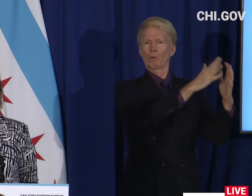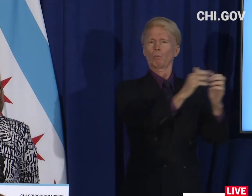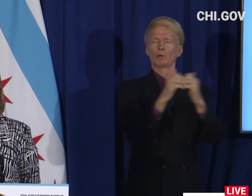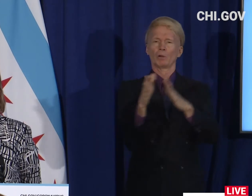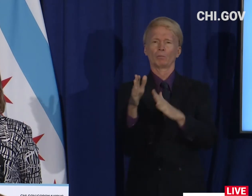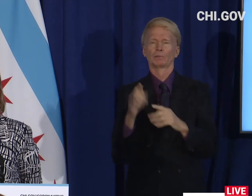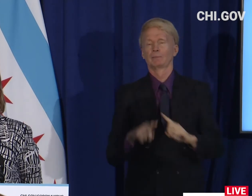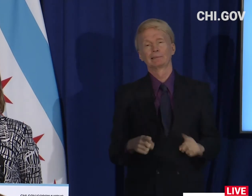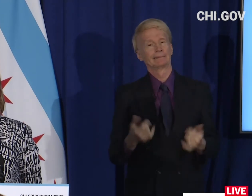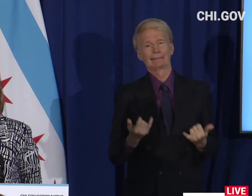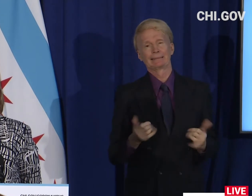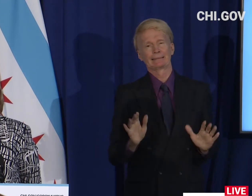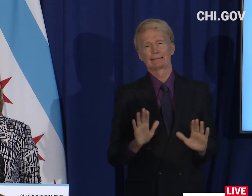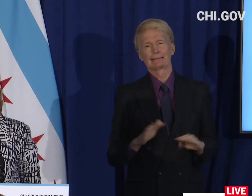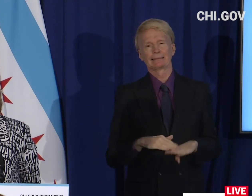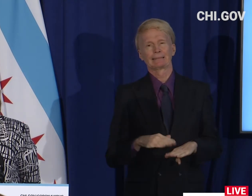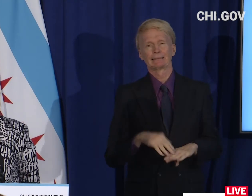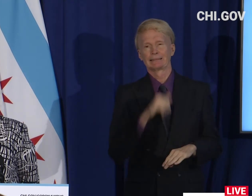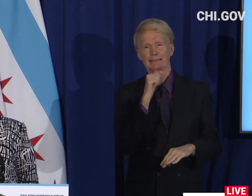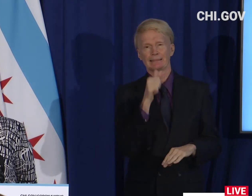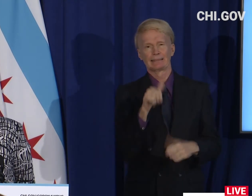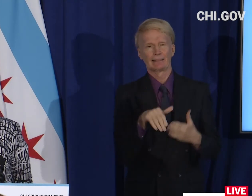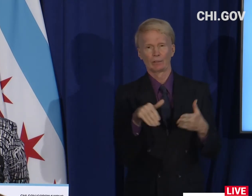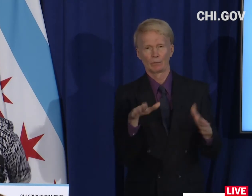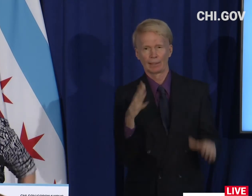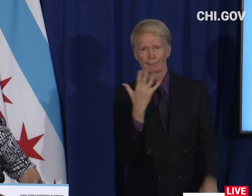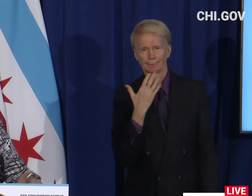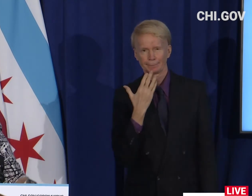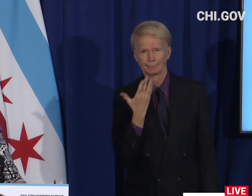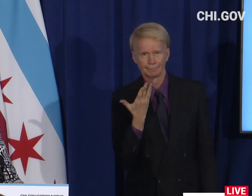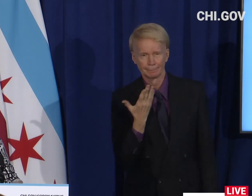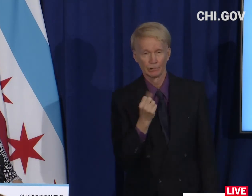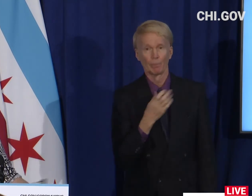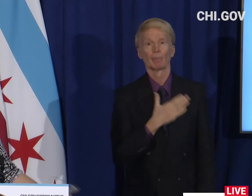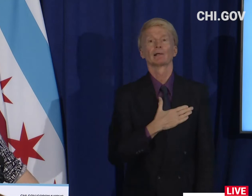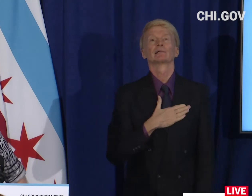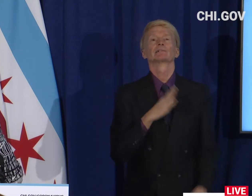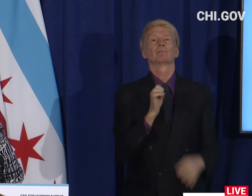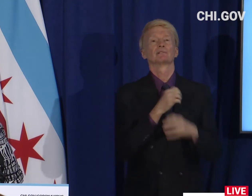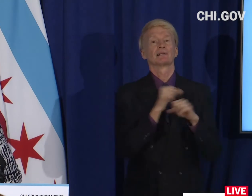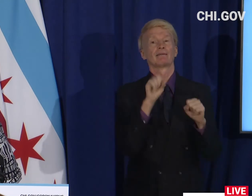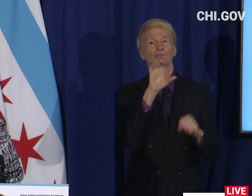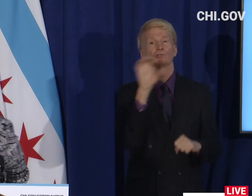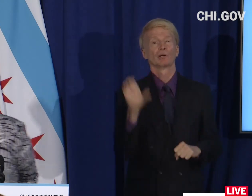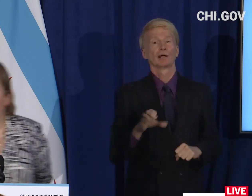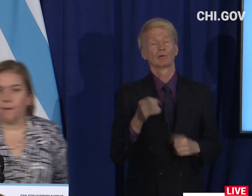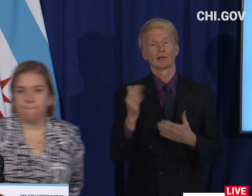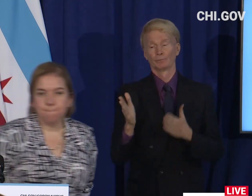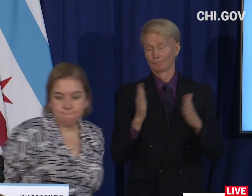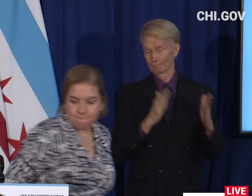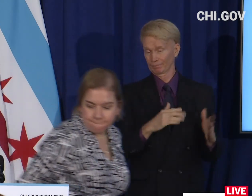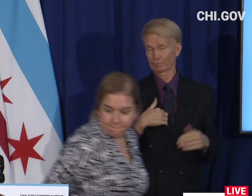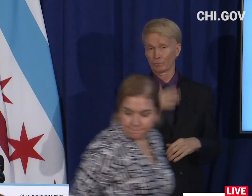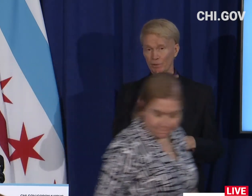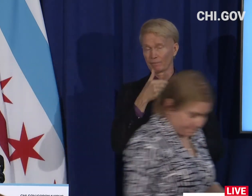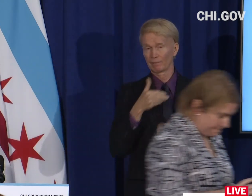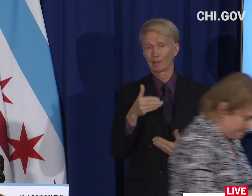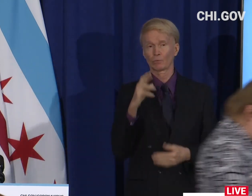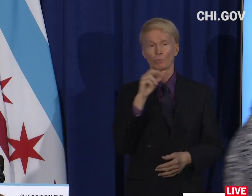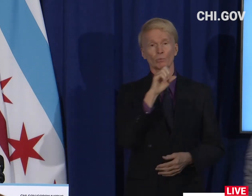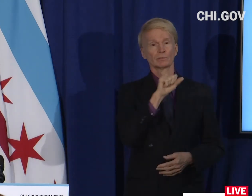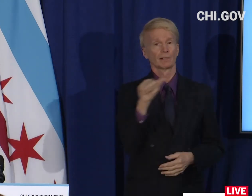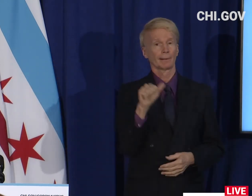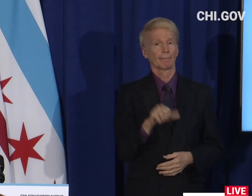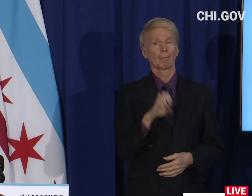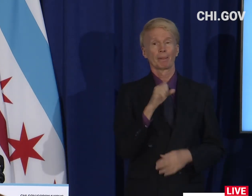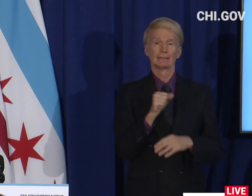that's not the way things are heading. So please, be safe, Chicago. And I'll invite Rose Escarino up.